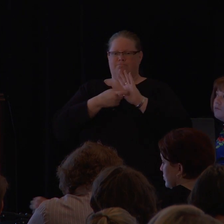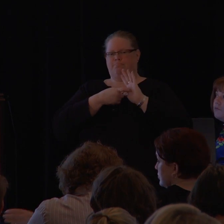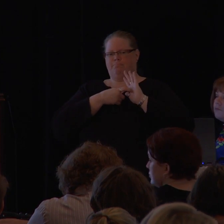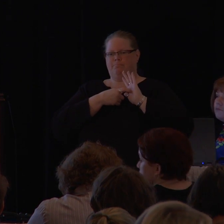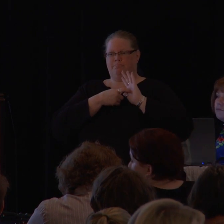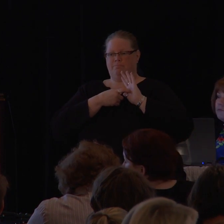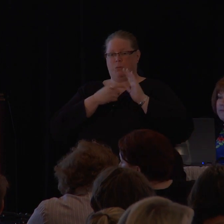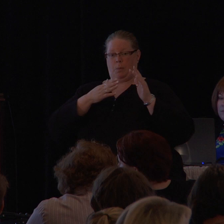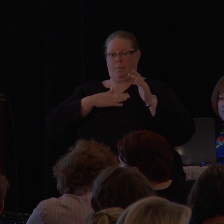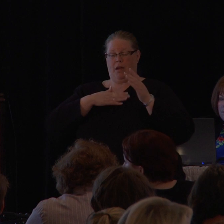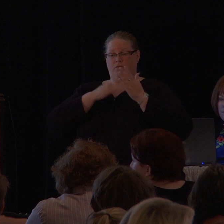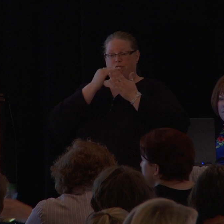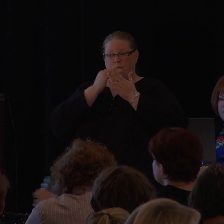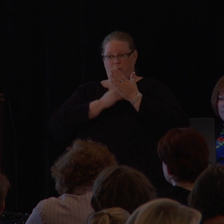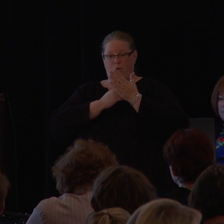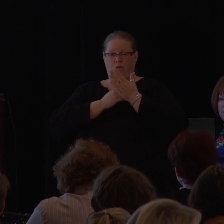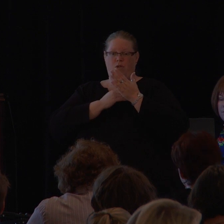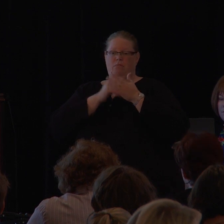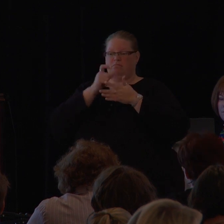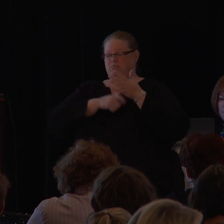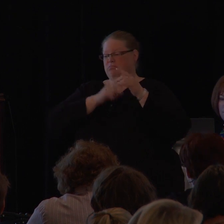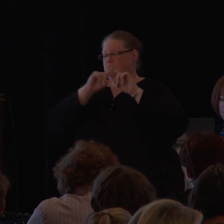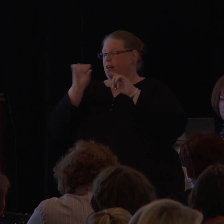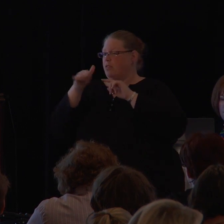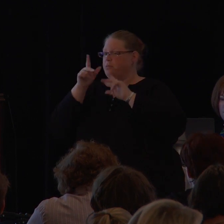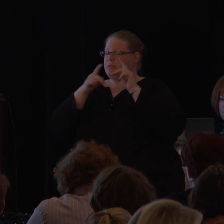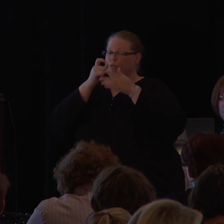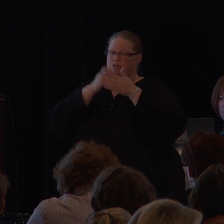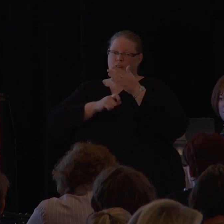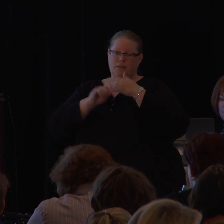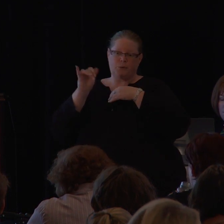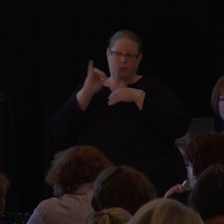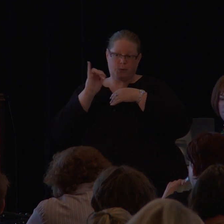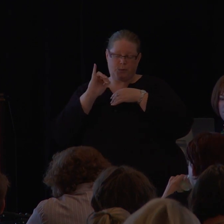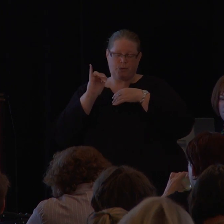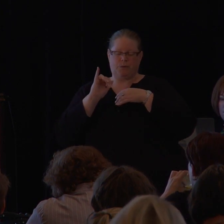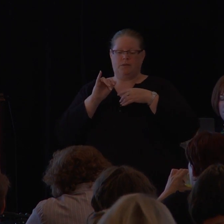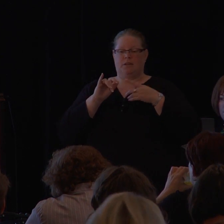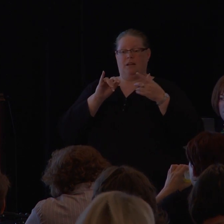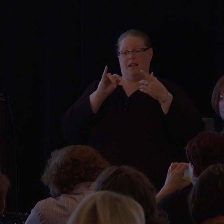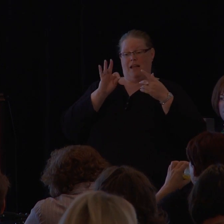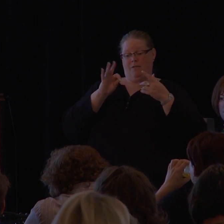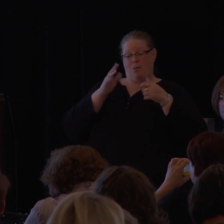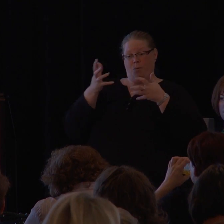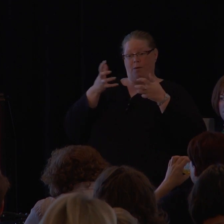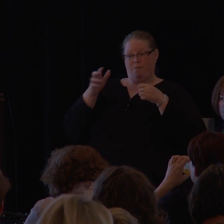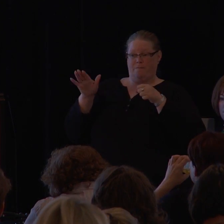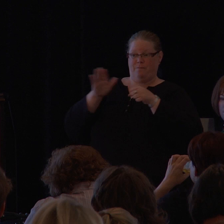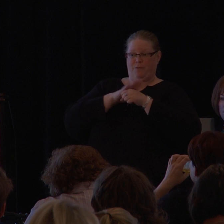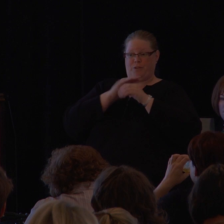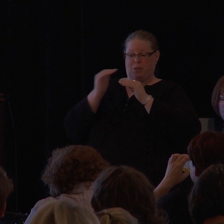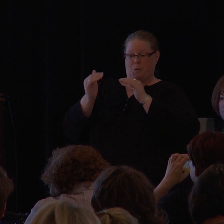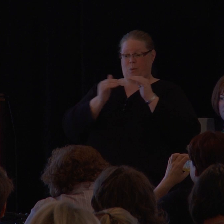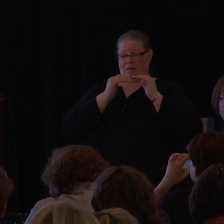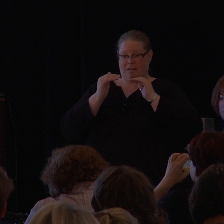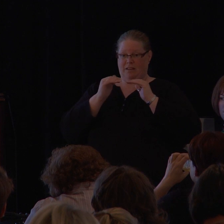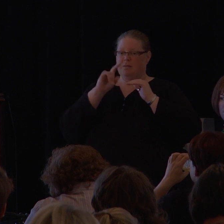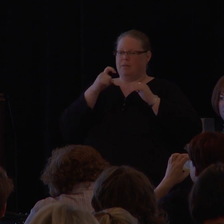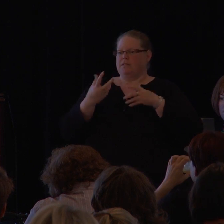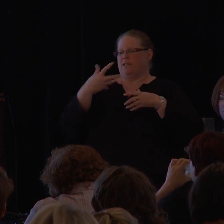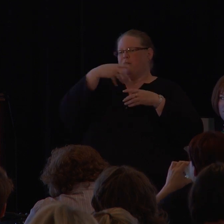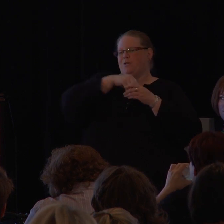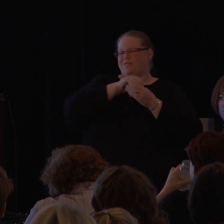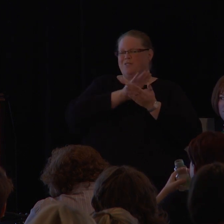number of things I've written, and others as well, is that in order to achieve equality, you do have to have inclusive